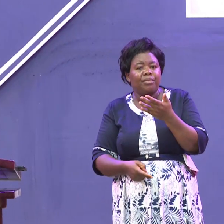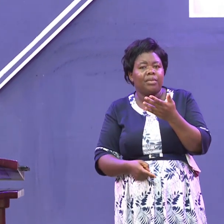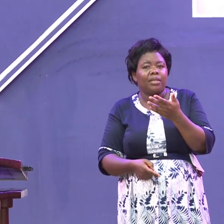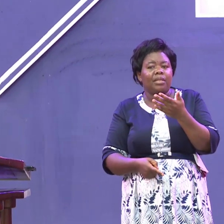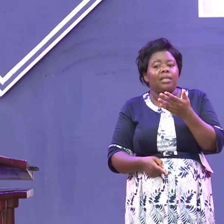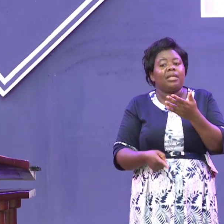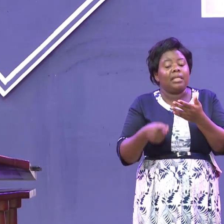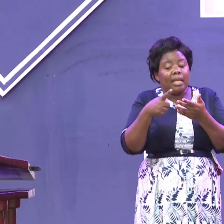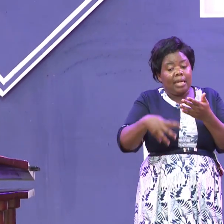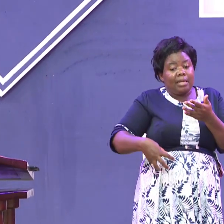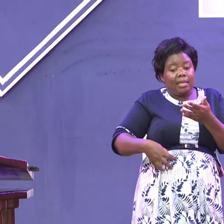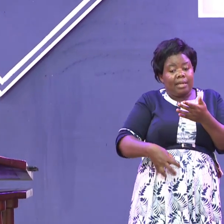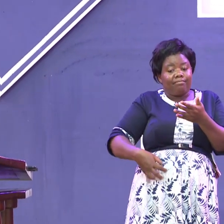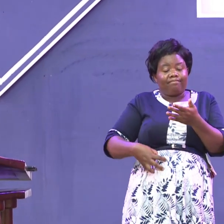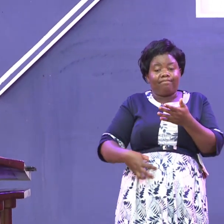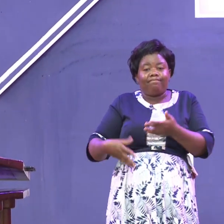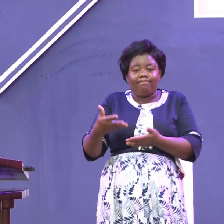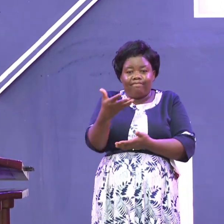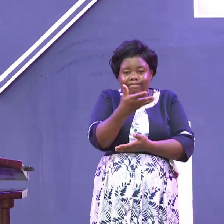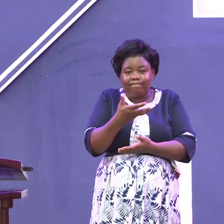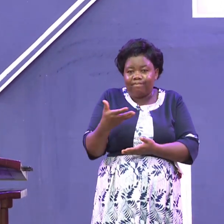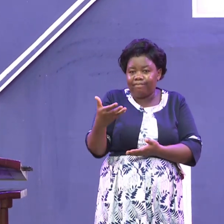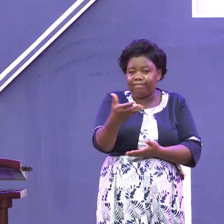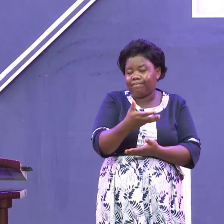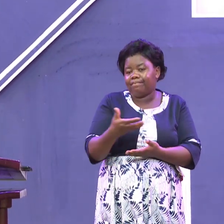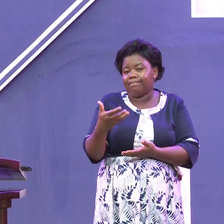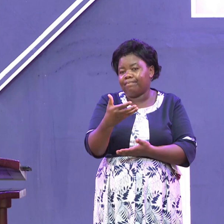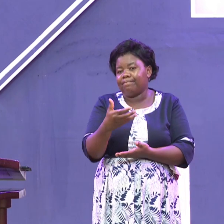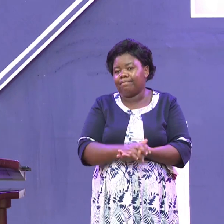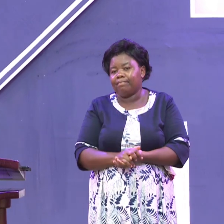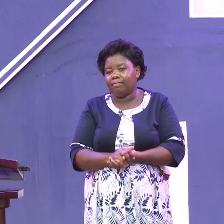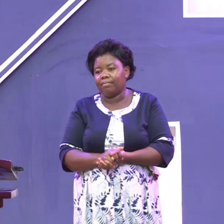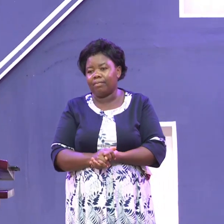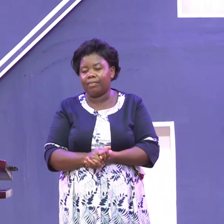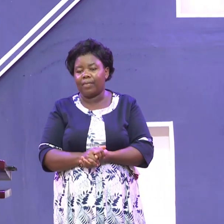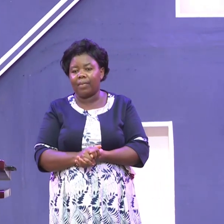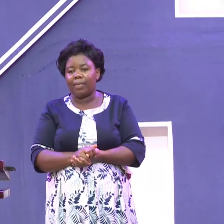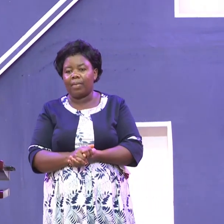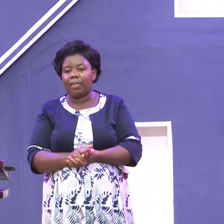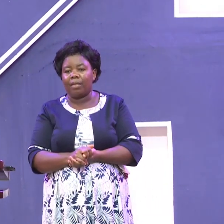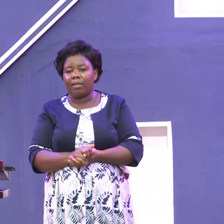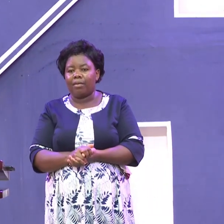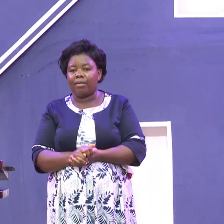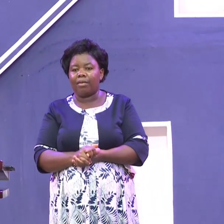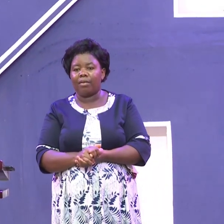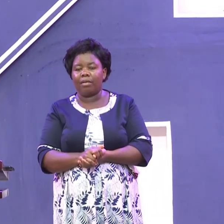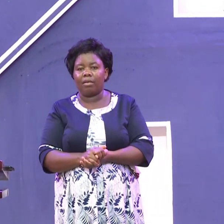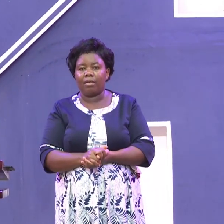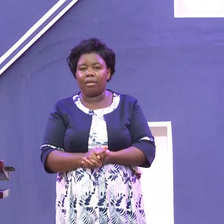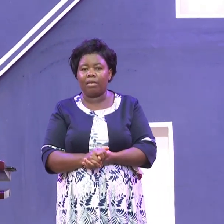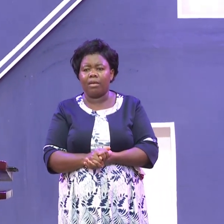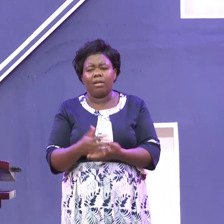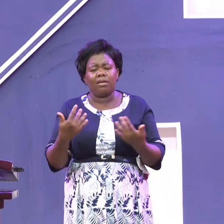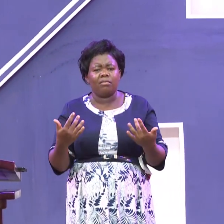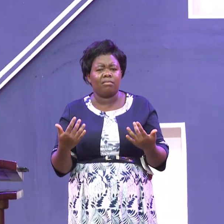mbu yeyo esengejja simanyi. The little I know is it helps in excretion.